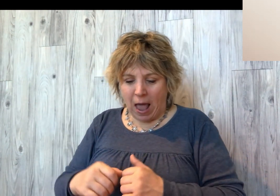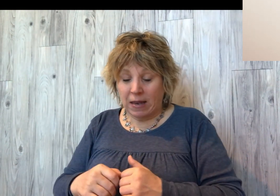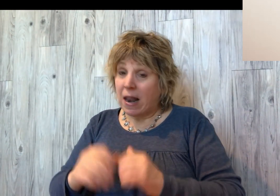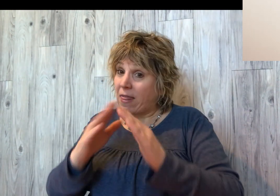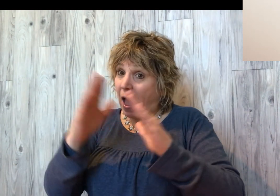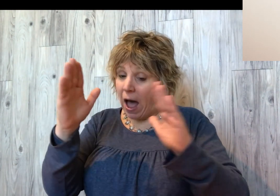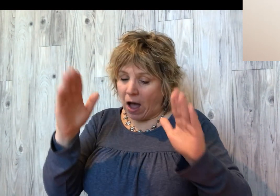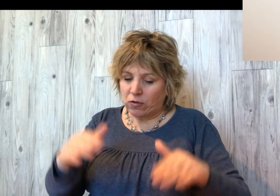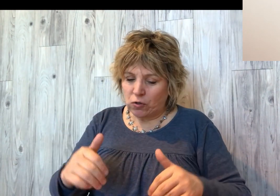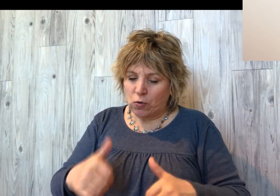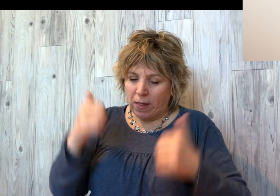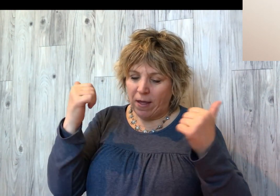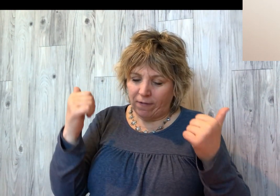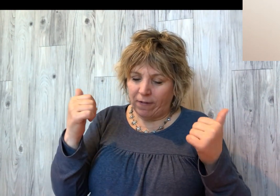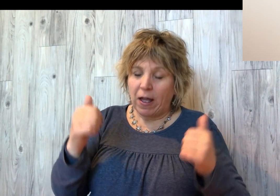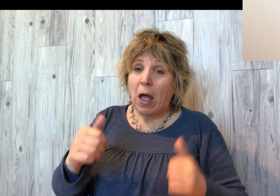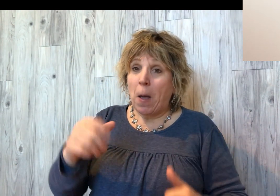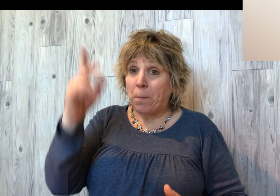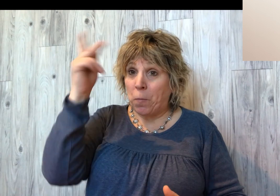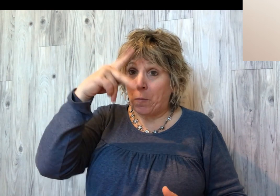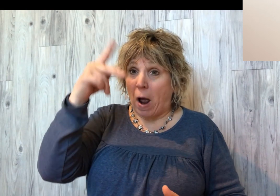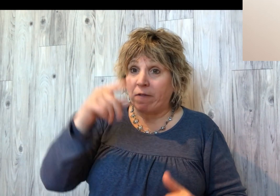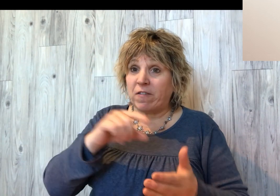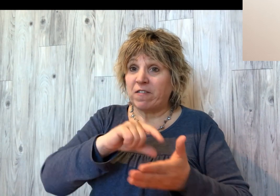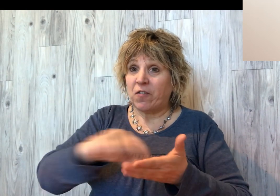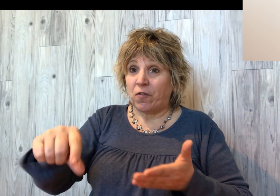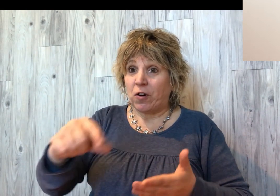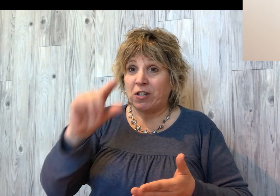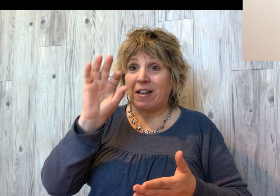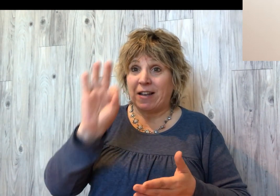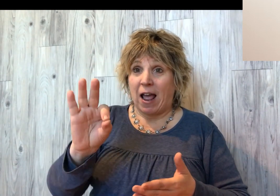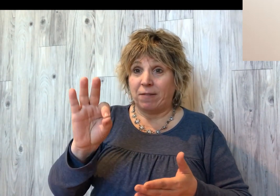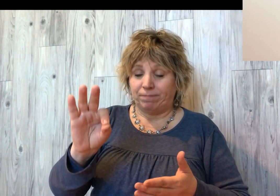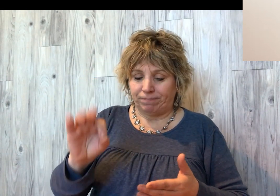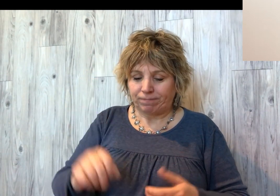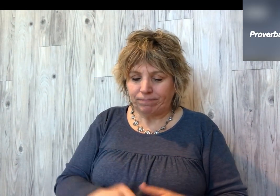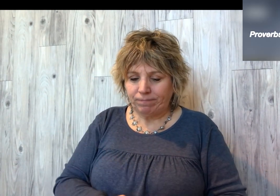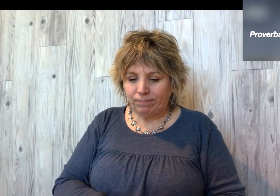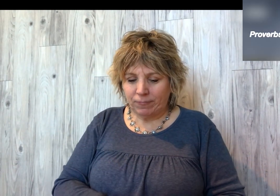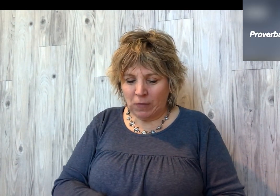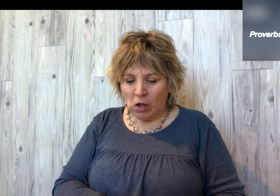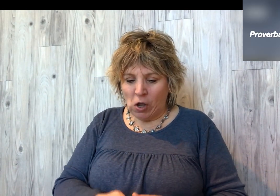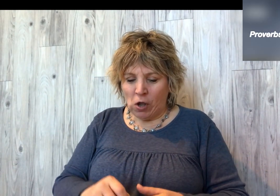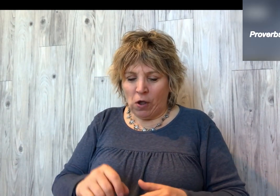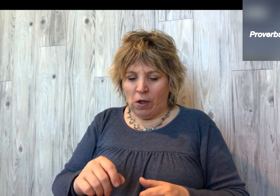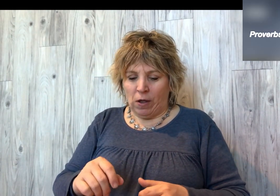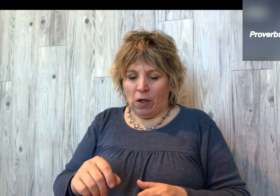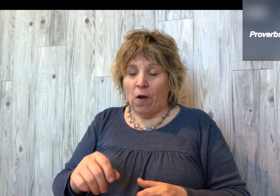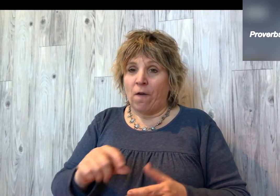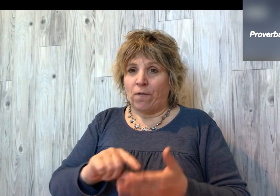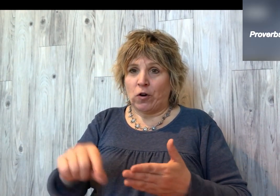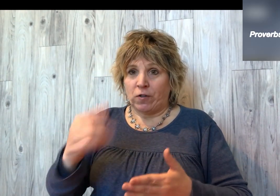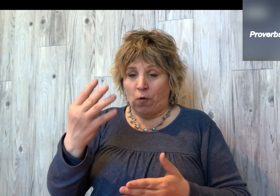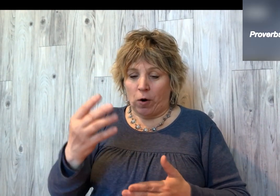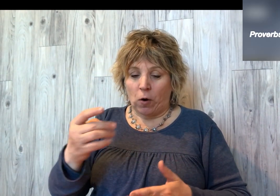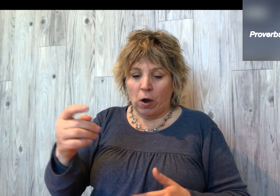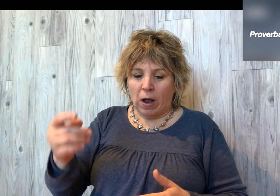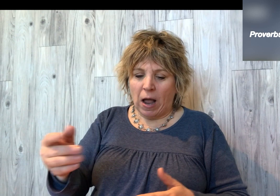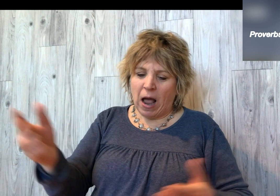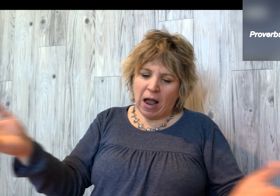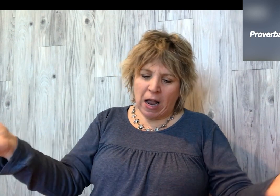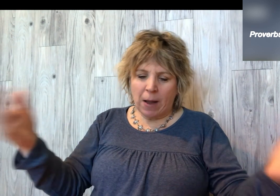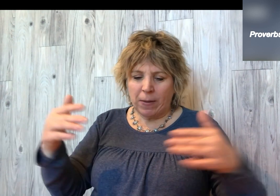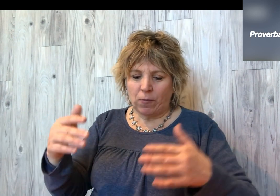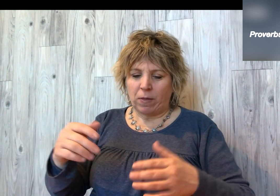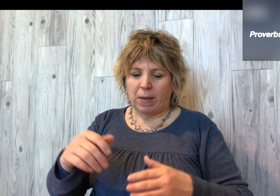to dwell in, says this in Proverbs 9 and verse 4. He says this, come in with me. He's talking about wisdom.